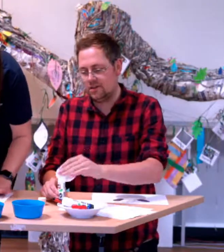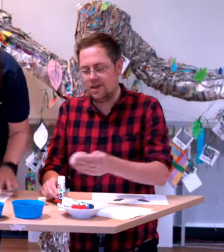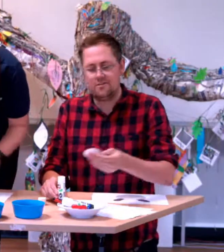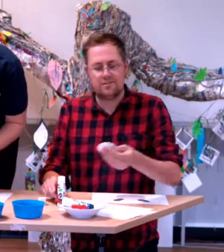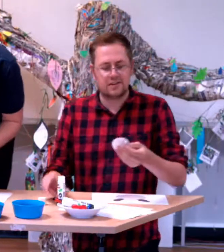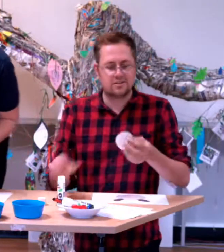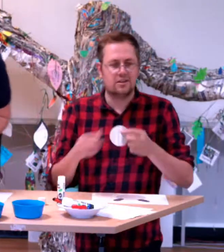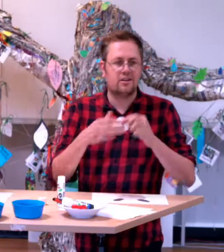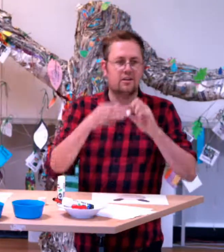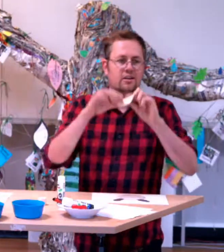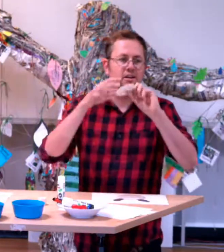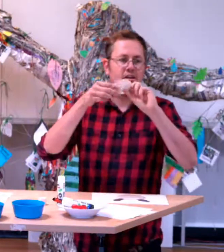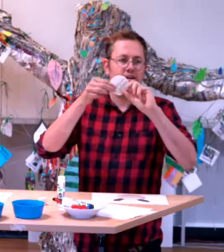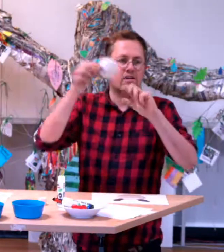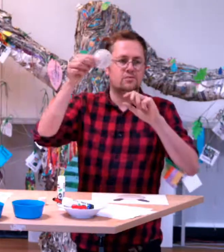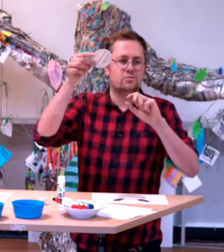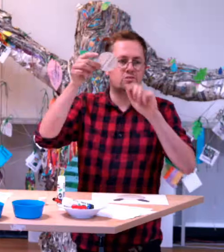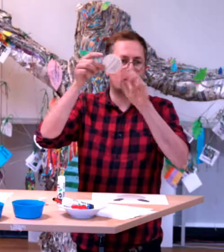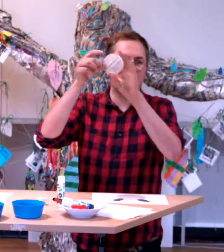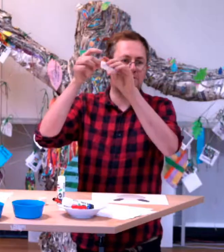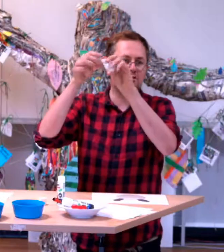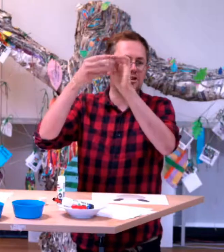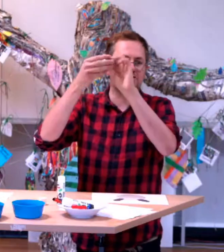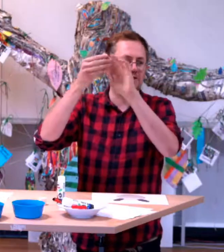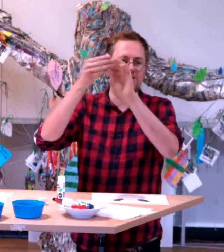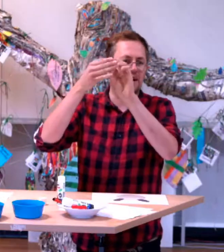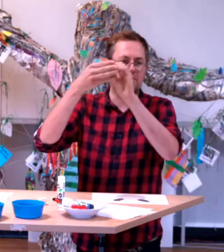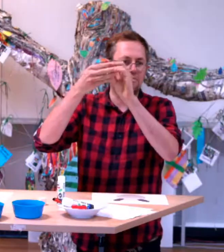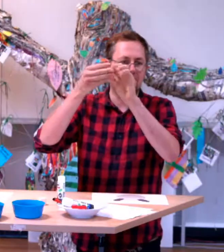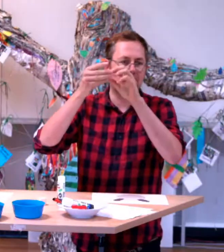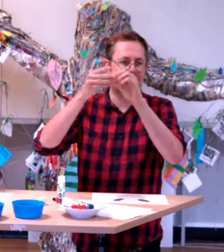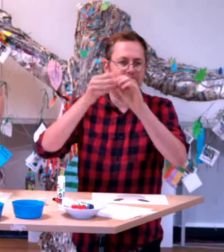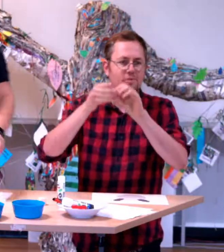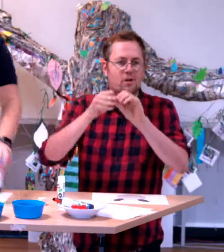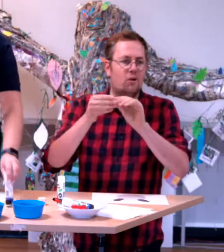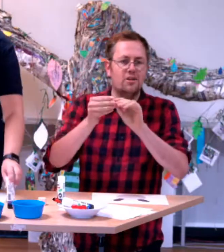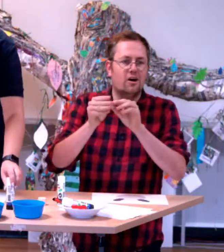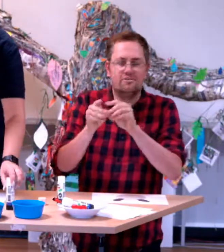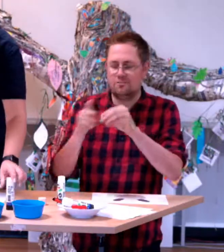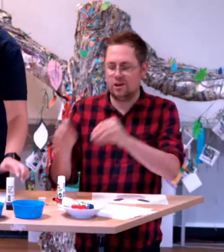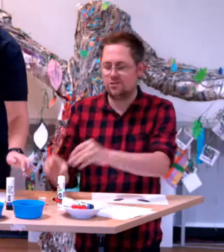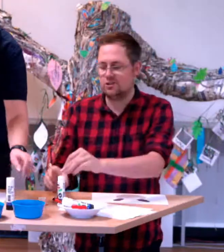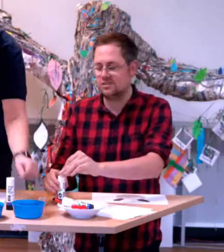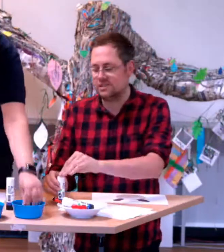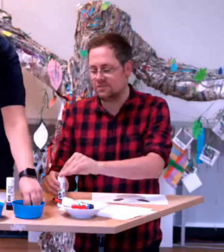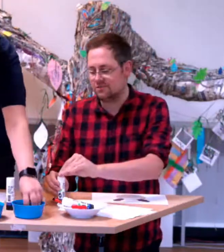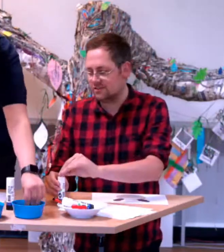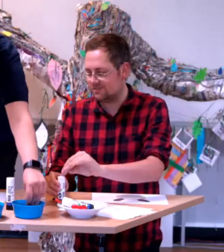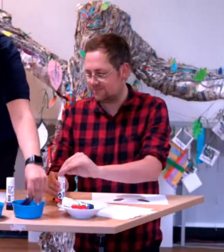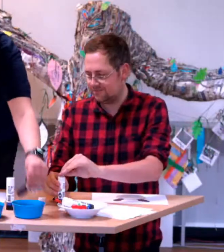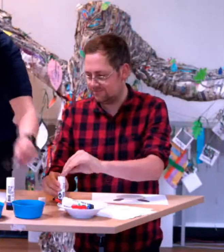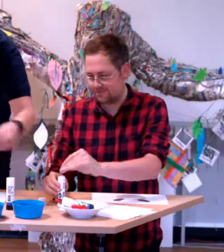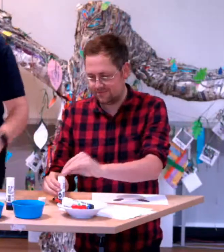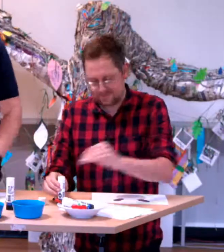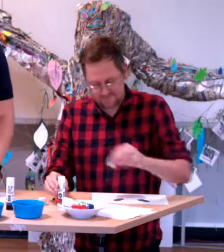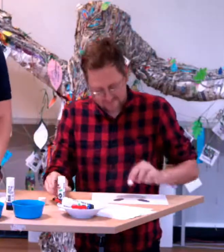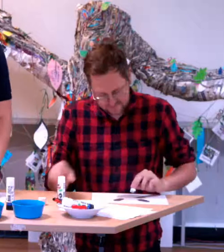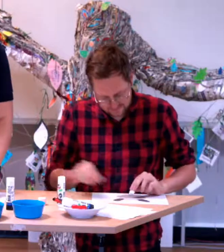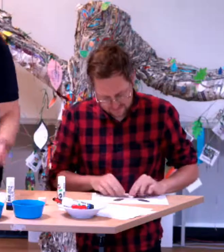In fact, small circle, I'm just going to scrunch it up. Oh! Why not? Why not try something different? I'm